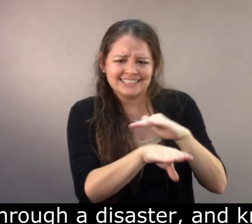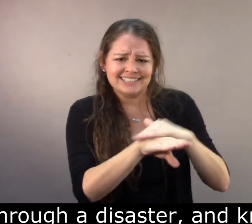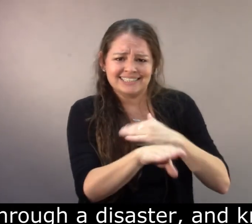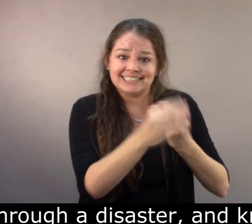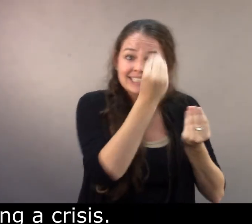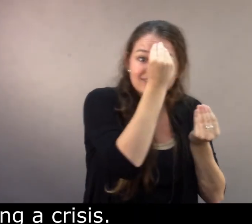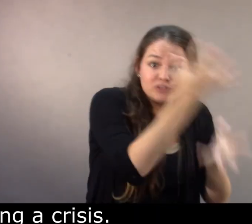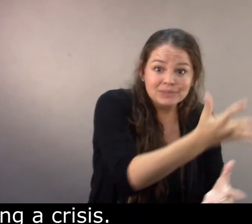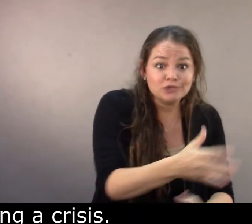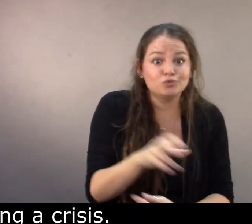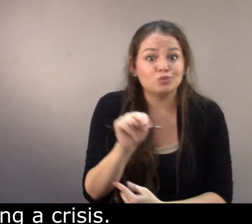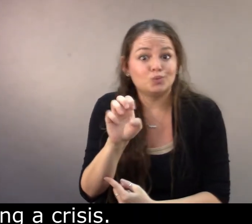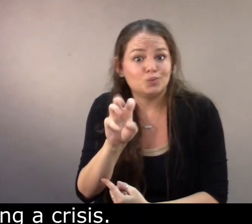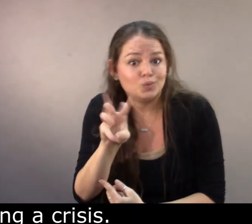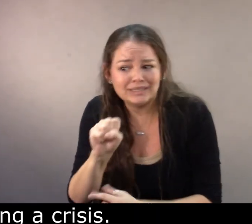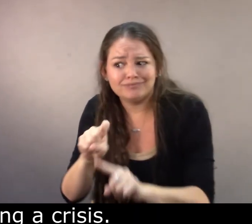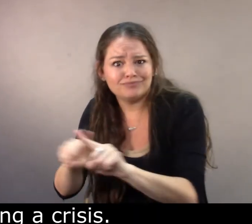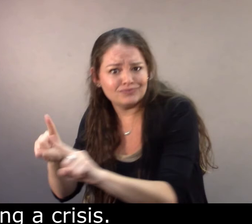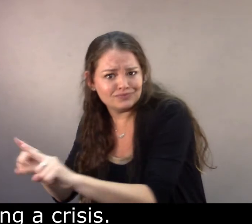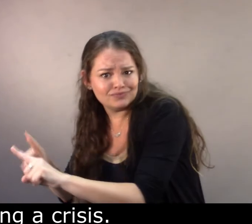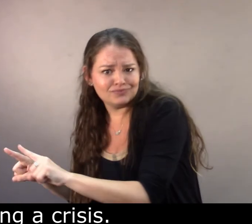information during a crisis.